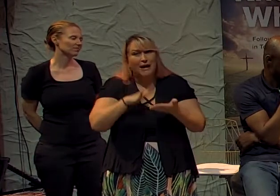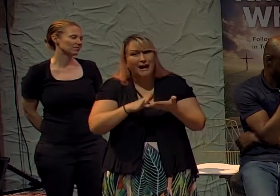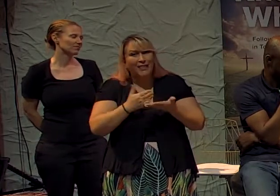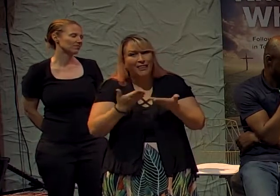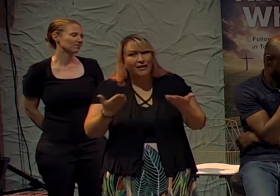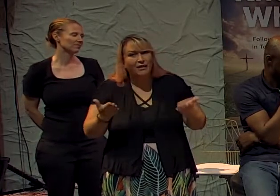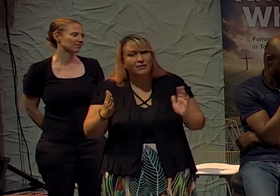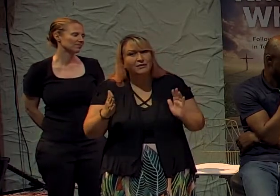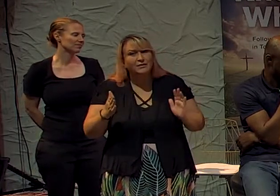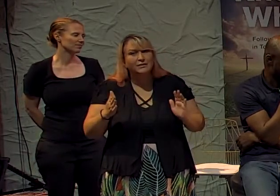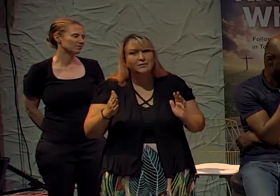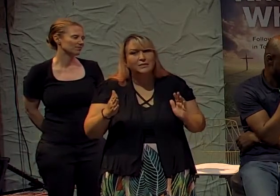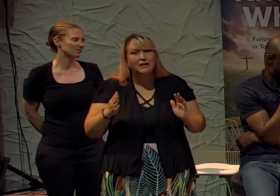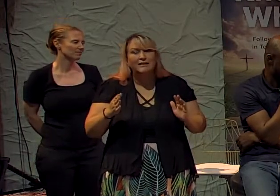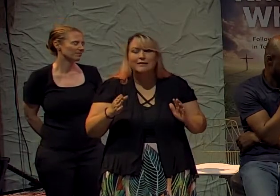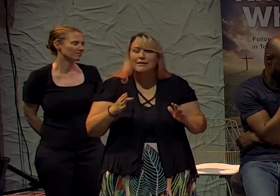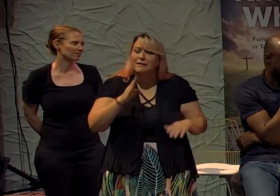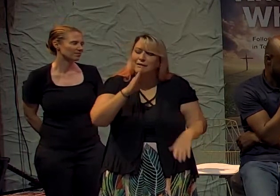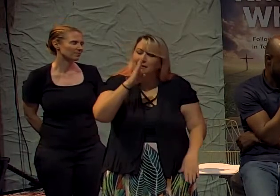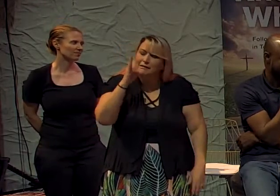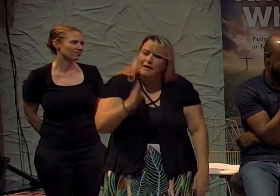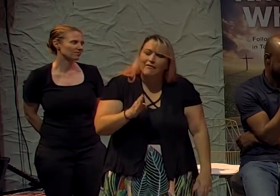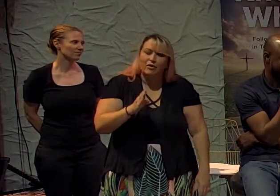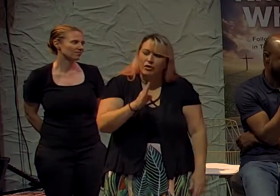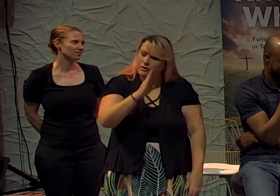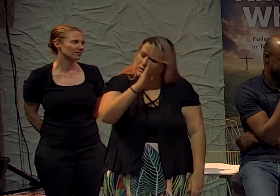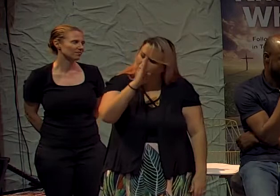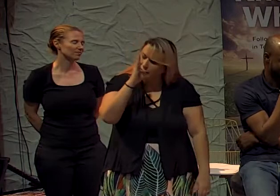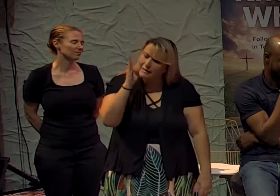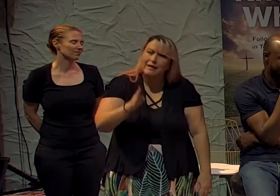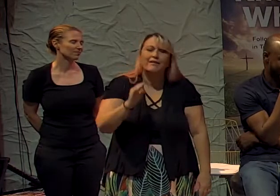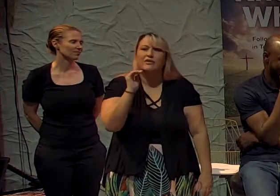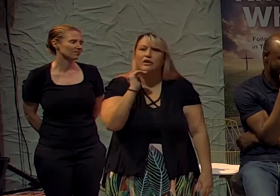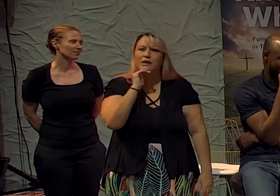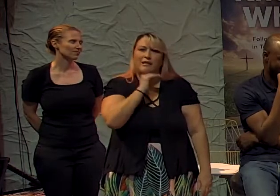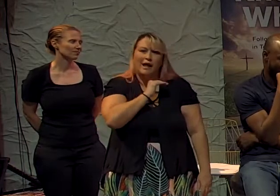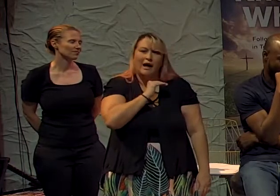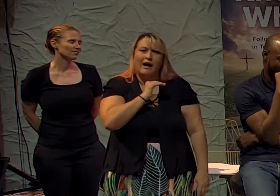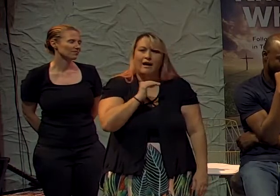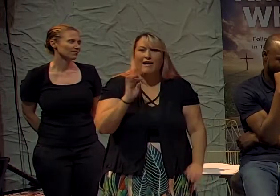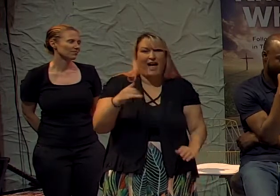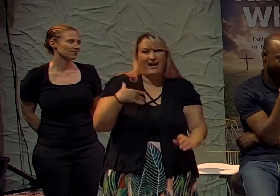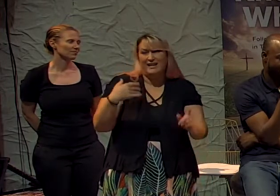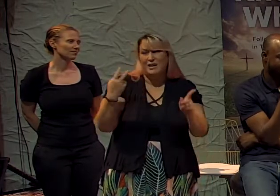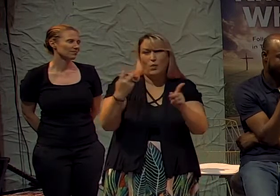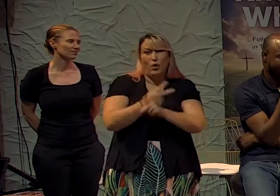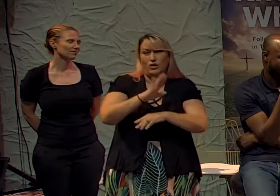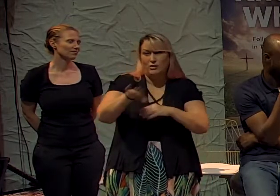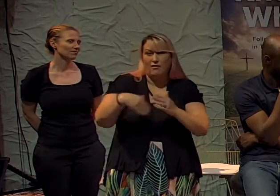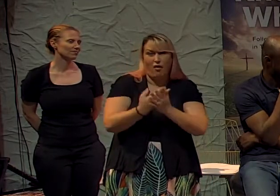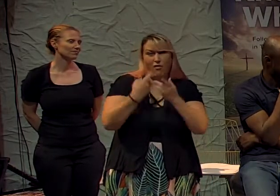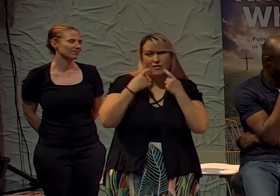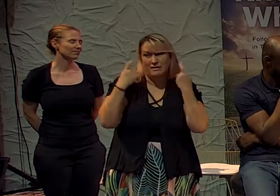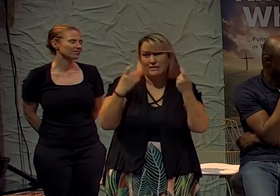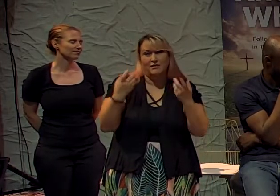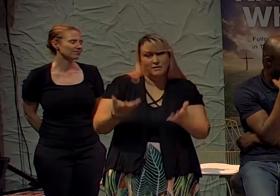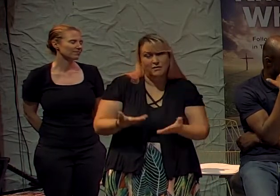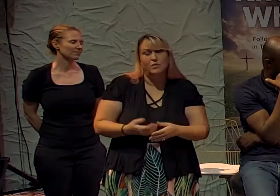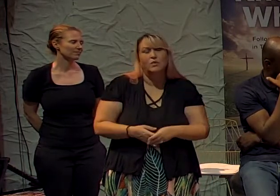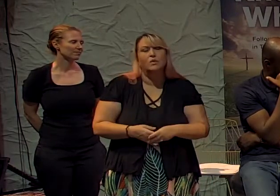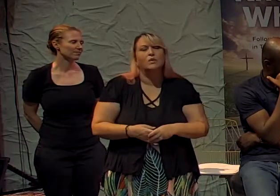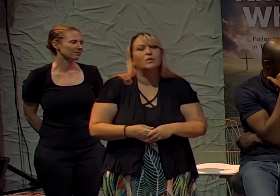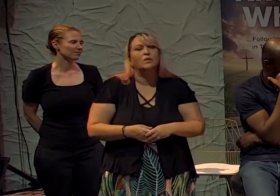things. Never, never lie. Lying is the worst of all sins, period. So I